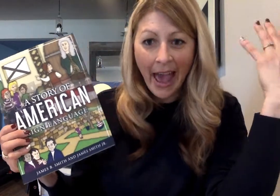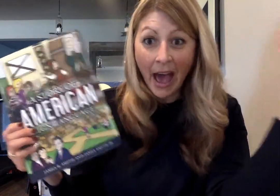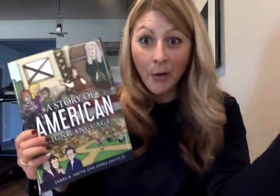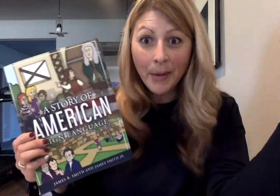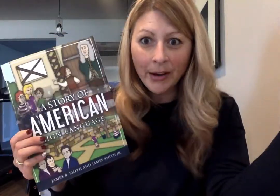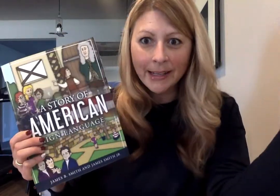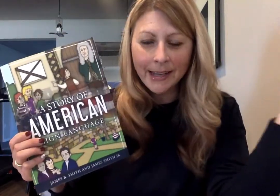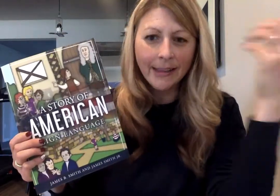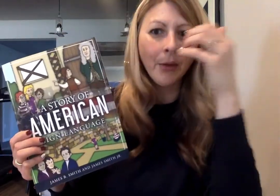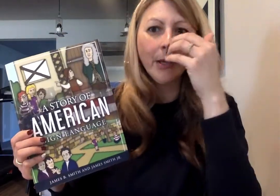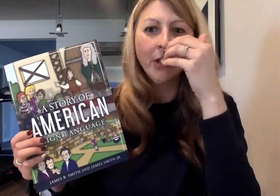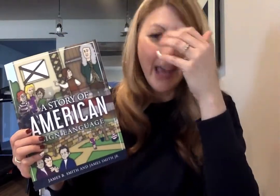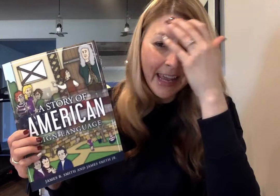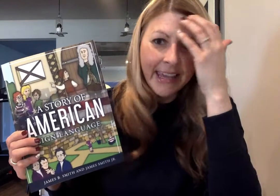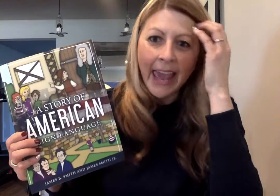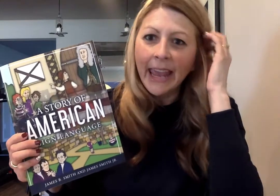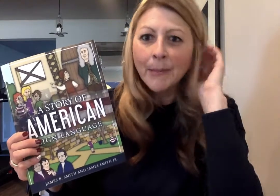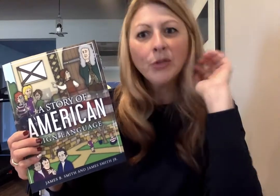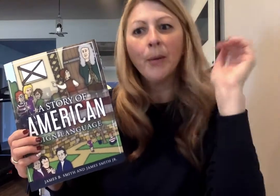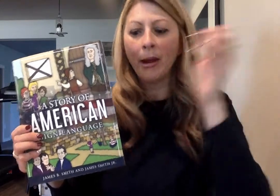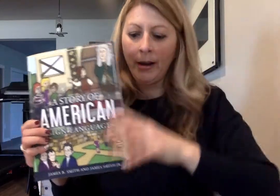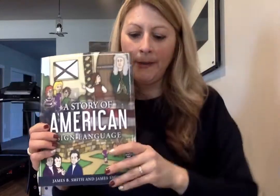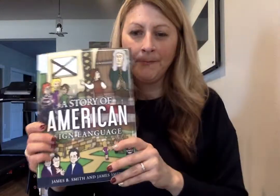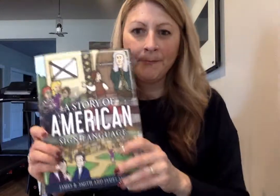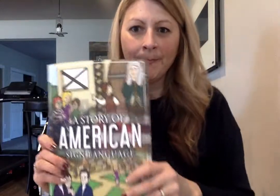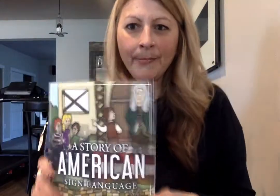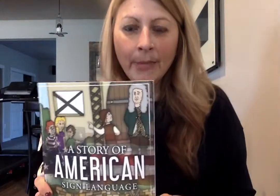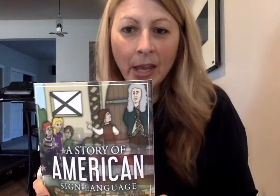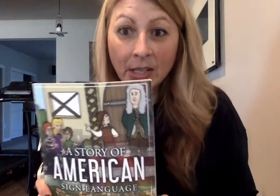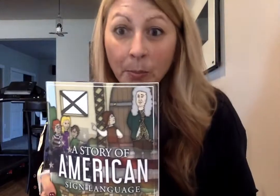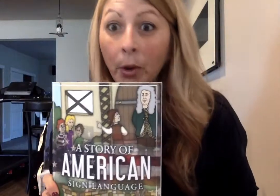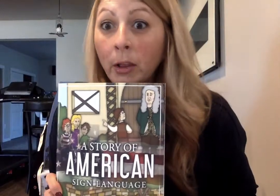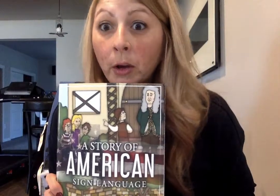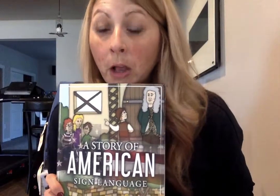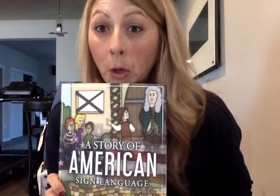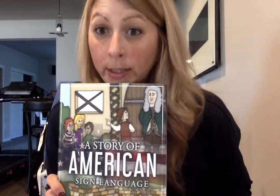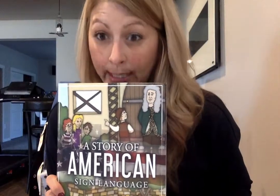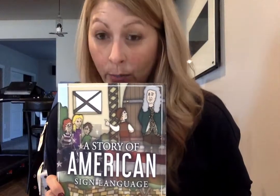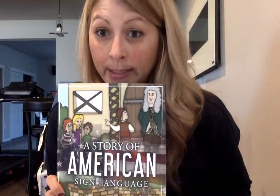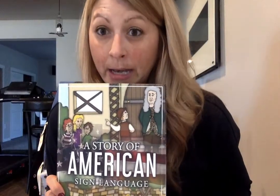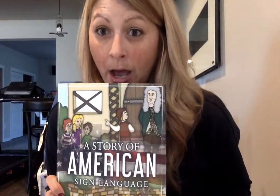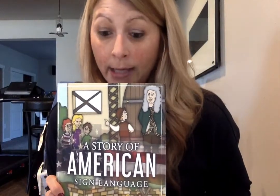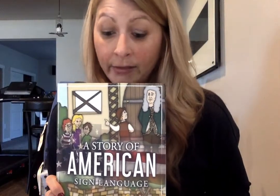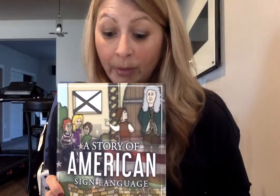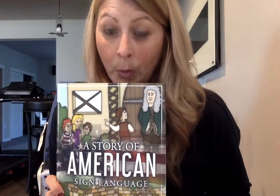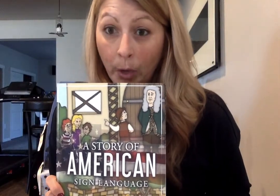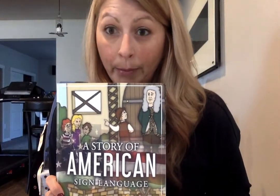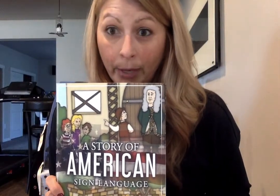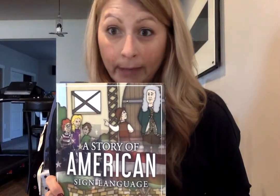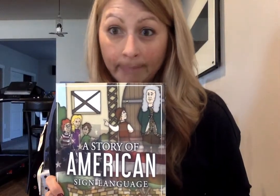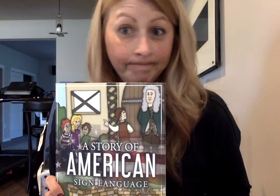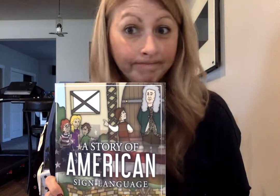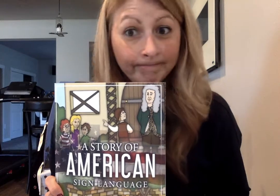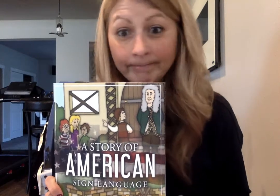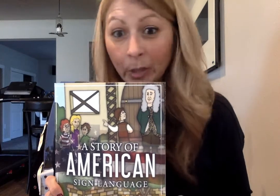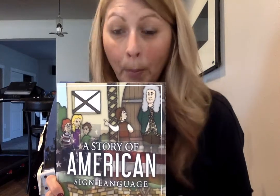how American Sign Language came to America. Spoiler alert, it was not from Great Britain. Nope,